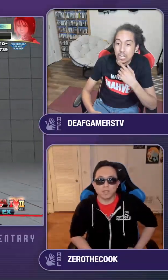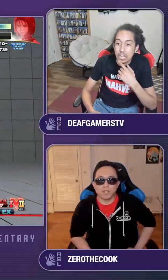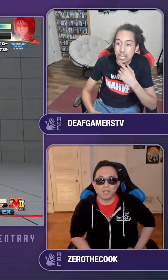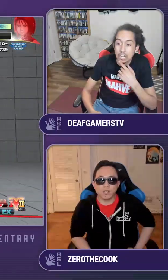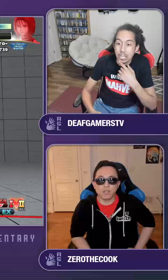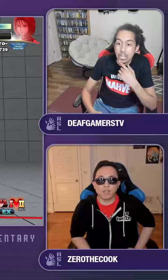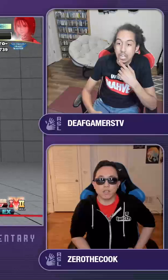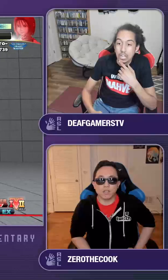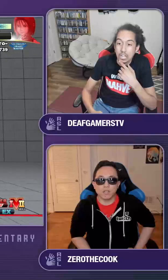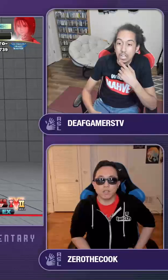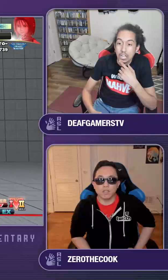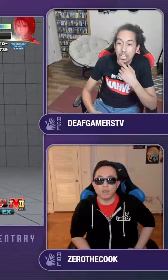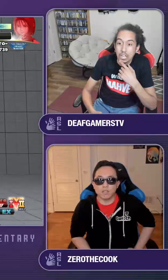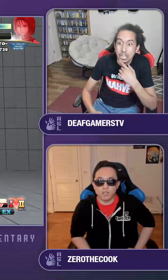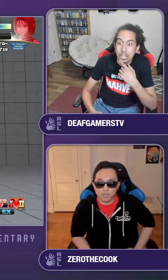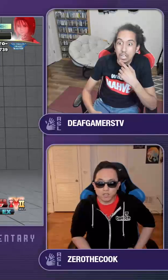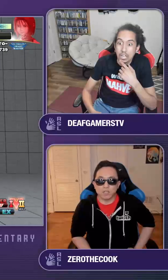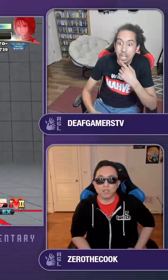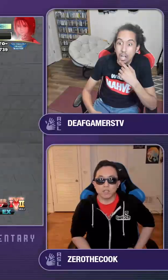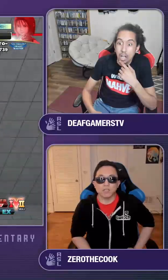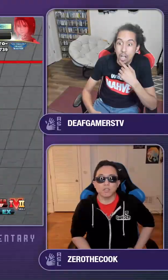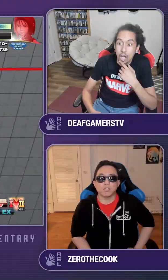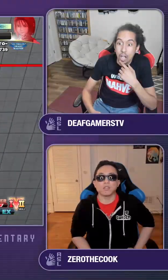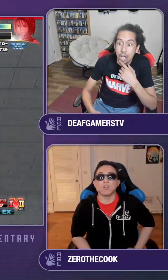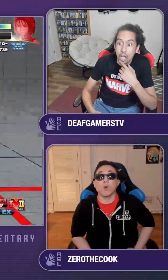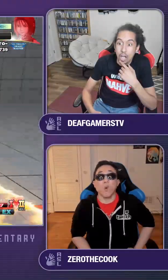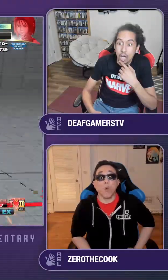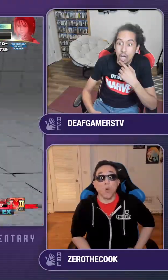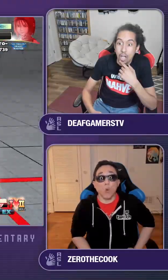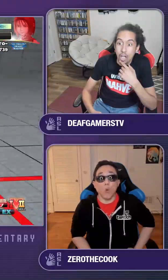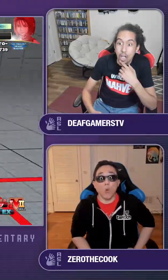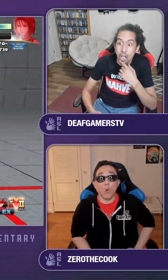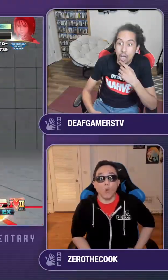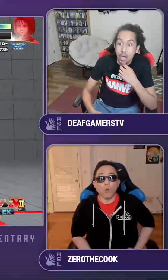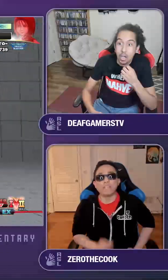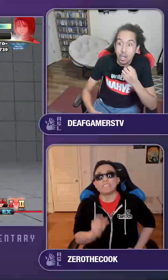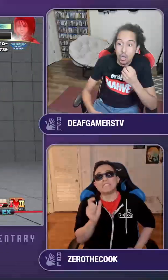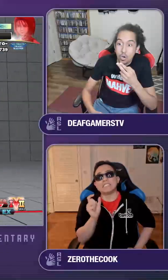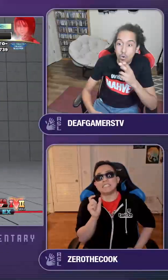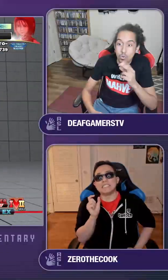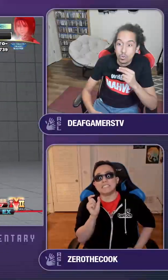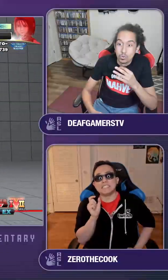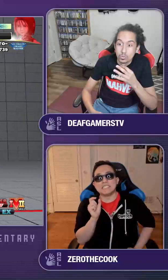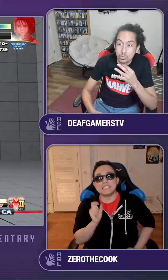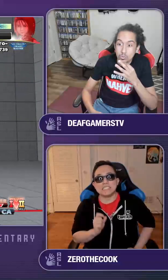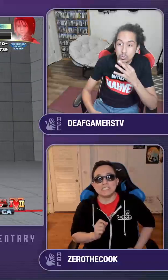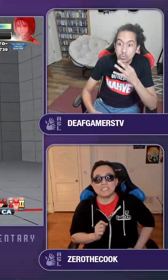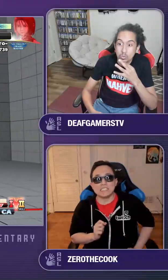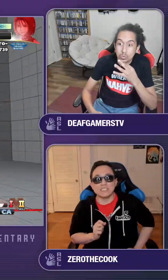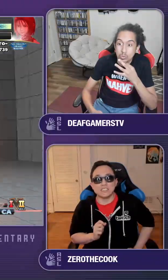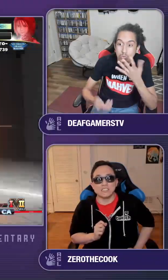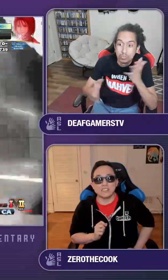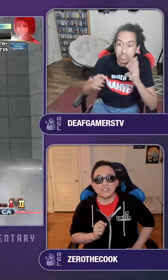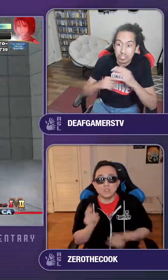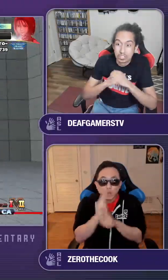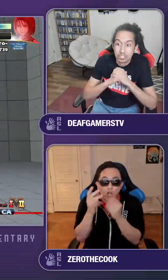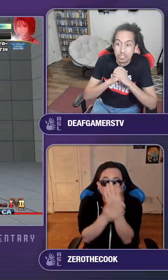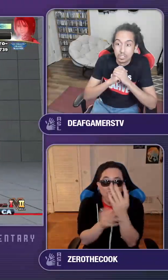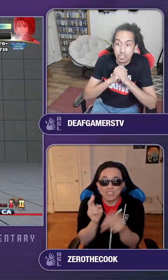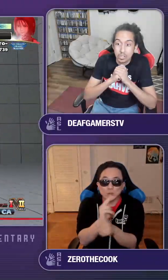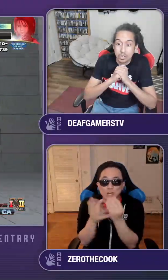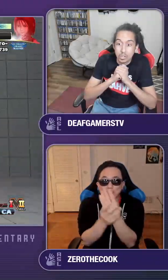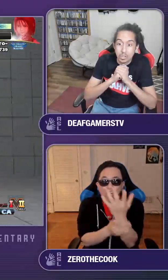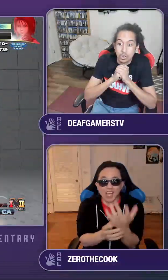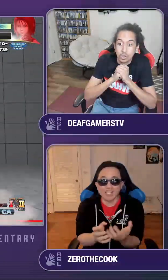No, air nice with the air reset. You can't That was get really anything smart. afterwards, but he gets the reset into the throw. Just one more touchdown for Metro M. He wants